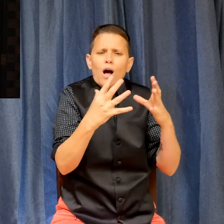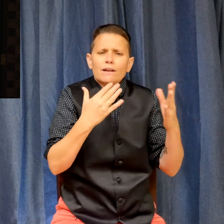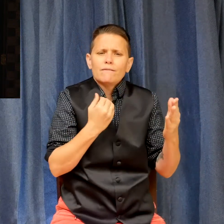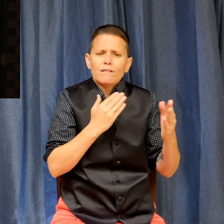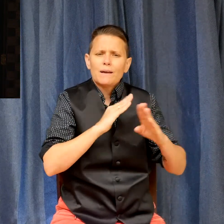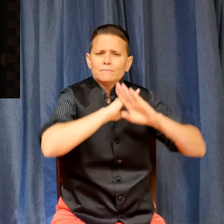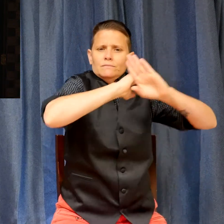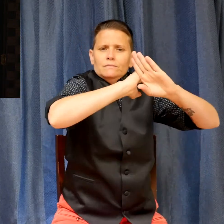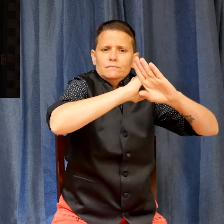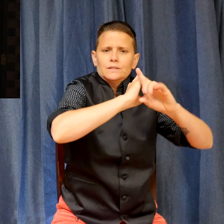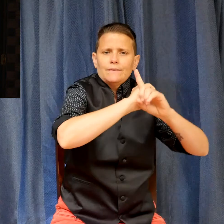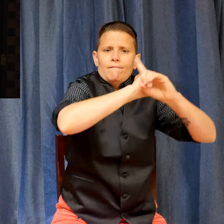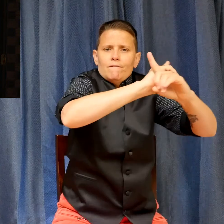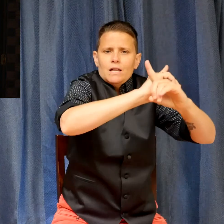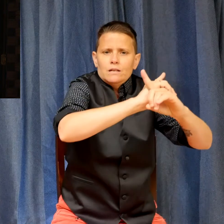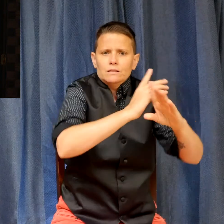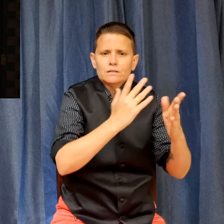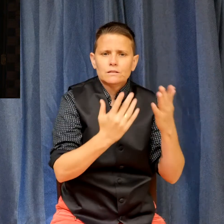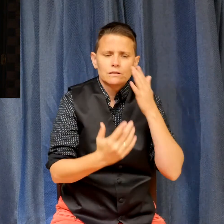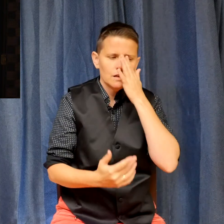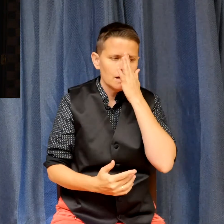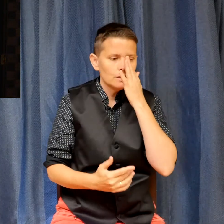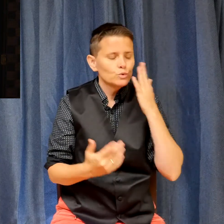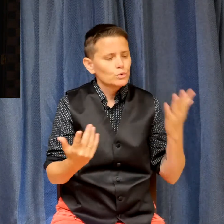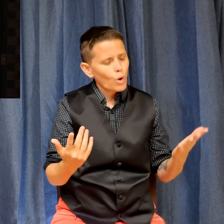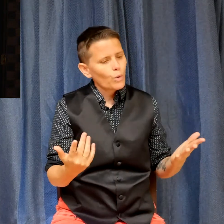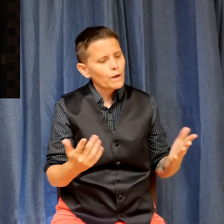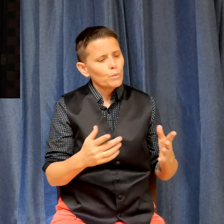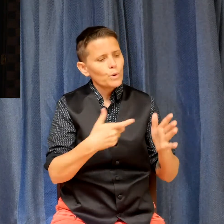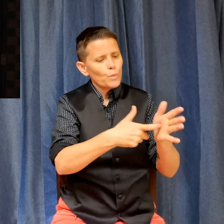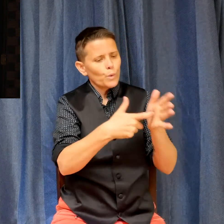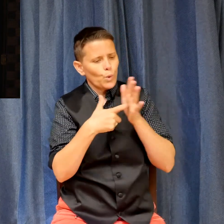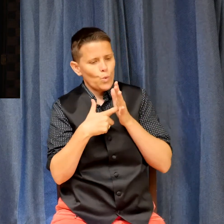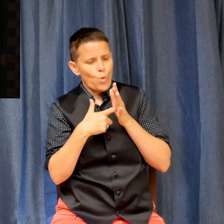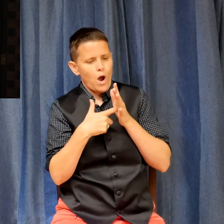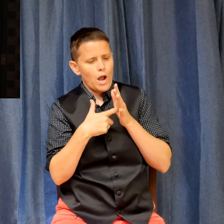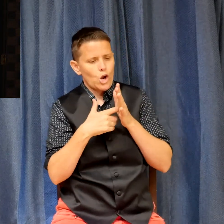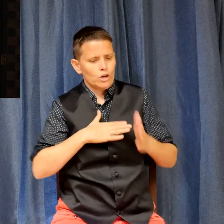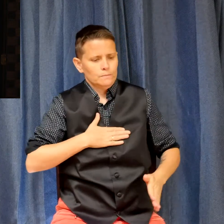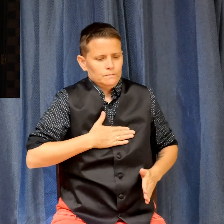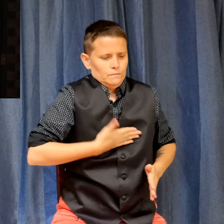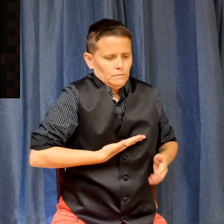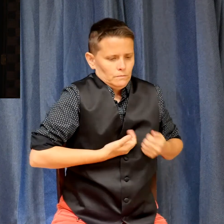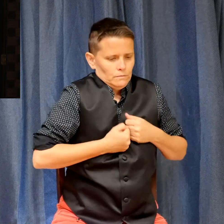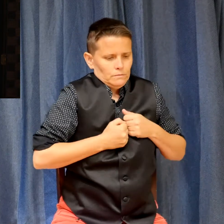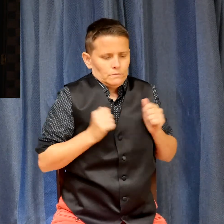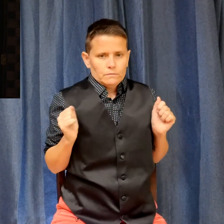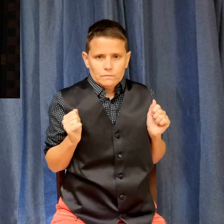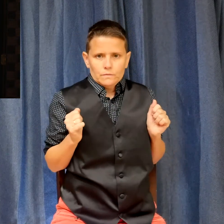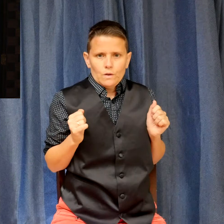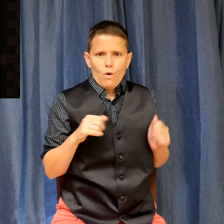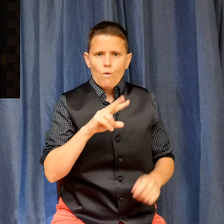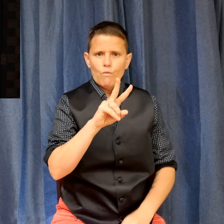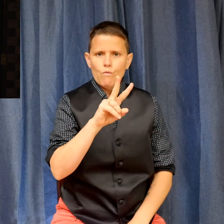And it is going to take vulnerability for us to heal. Yeah. We've been here